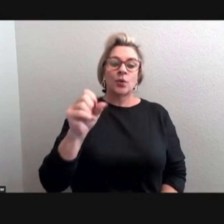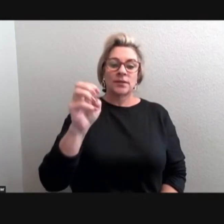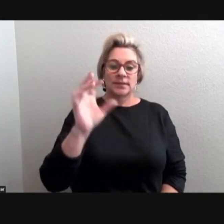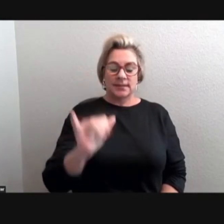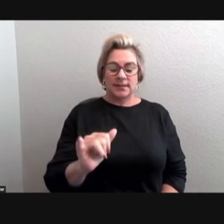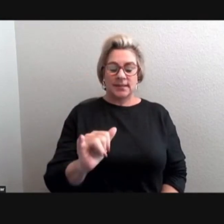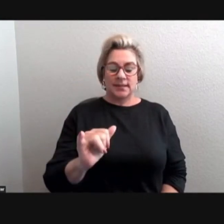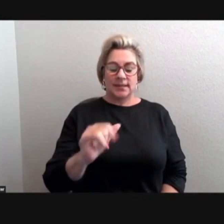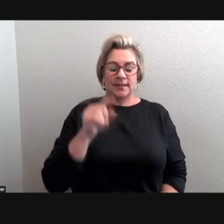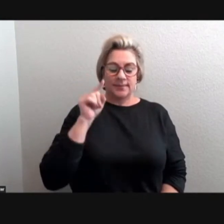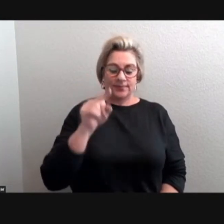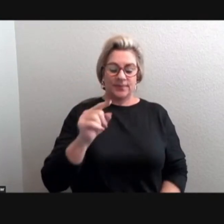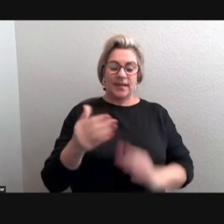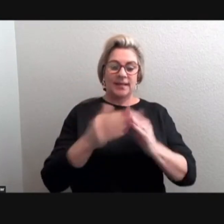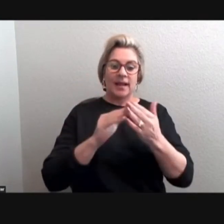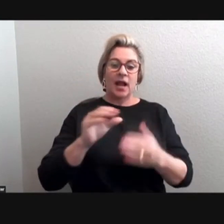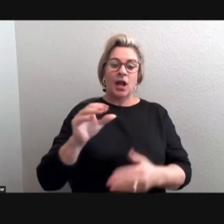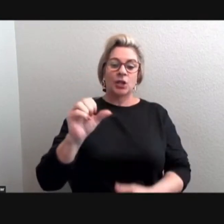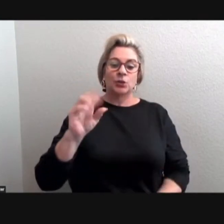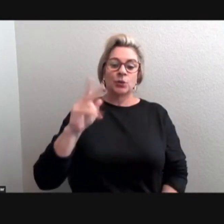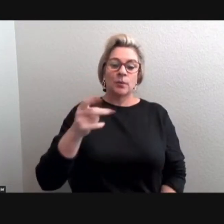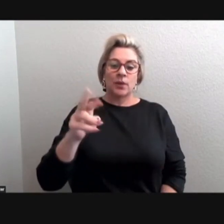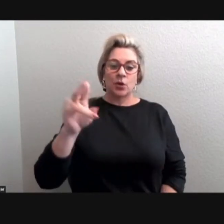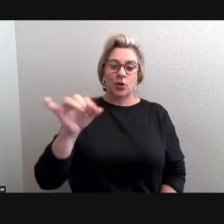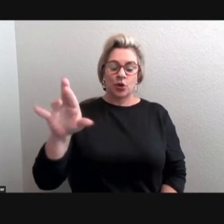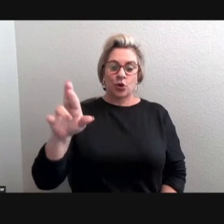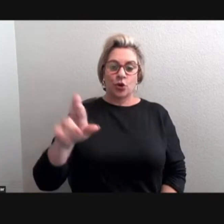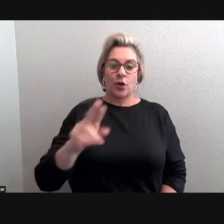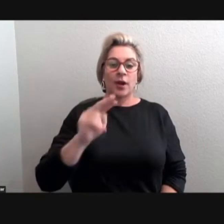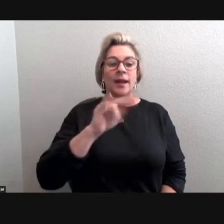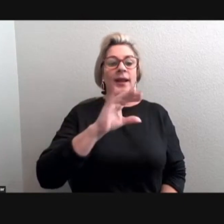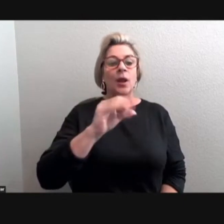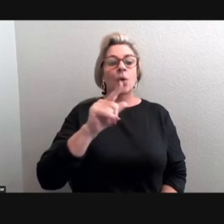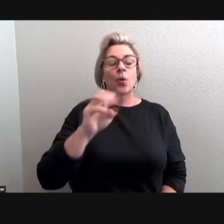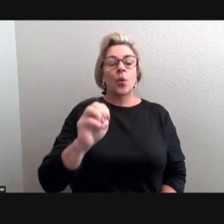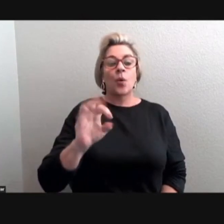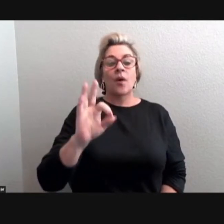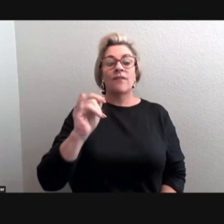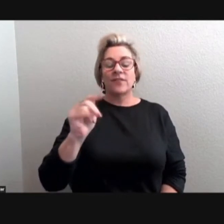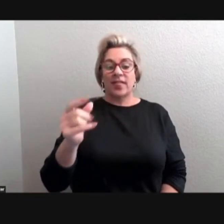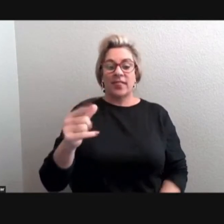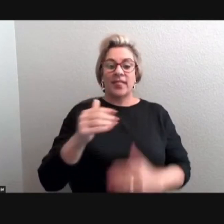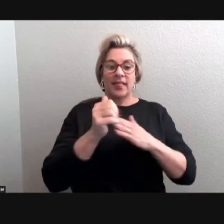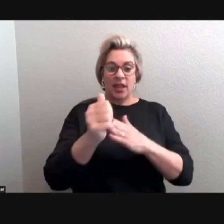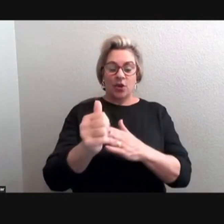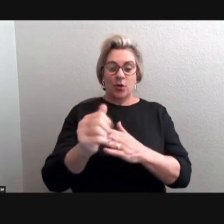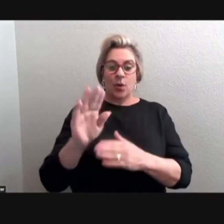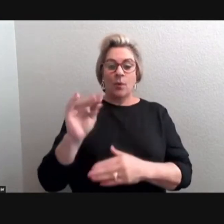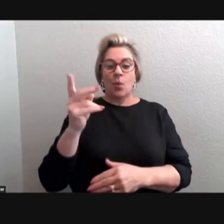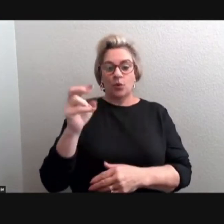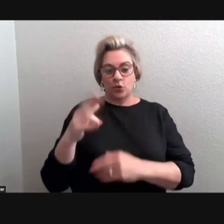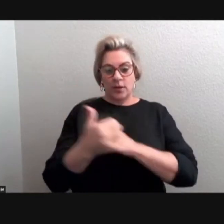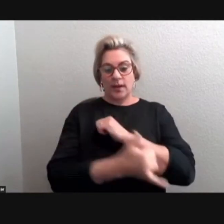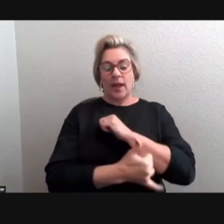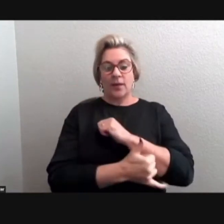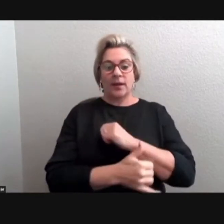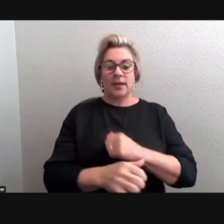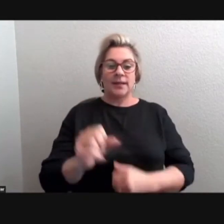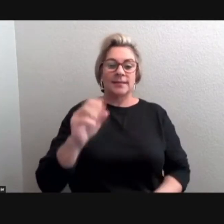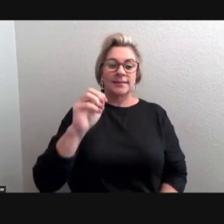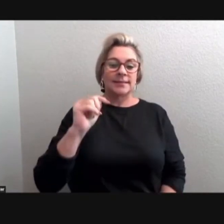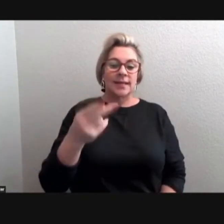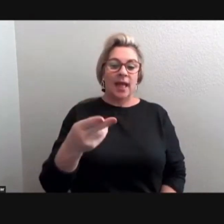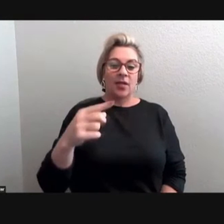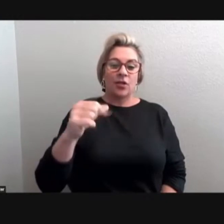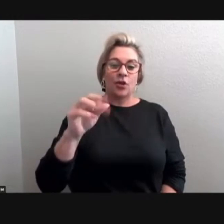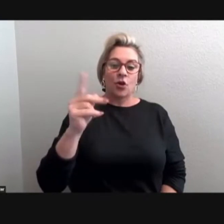Historical Commission for the town of Superior, Nicole Garcia, faith leader and board member of Out Boulder County, Deb Gardner,